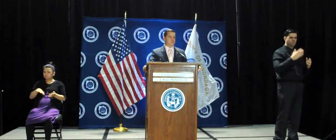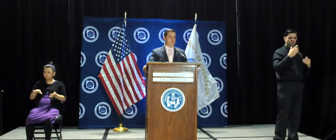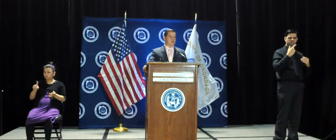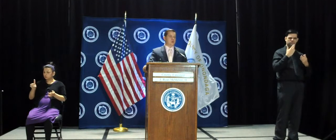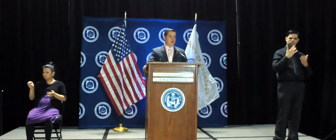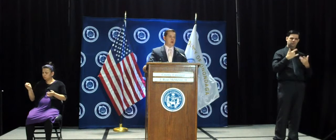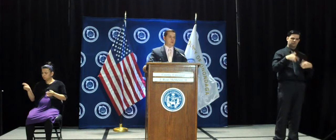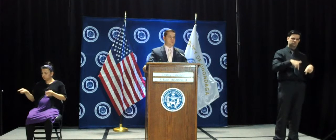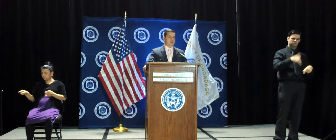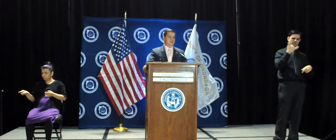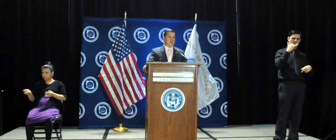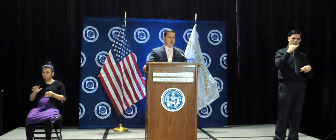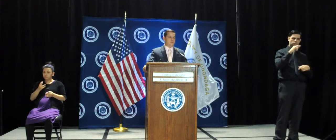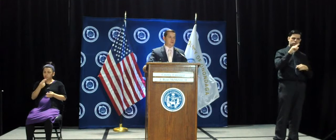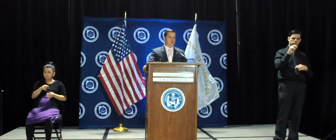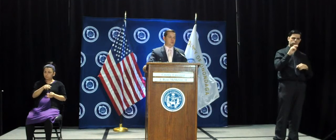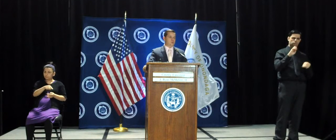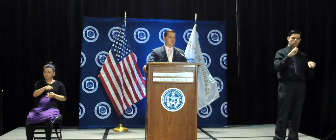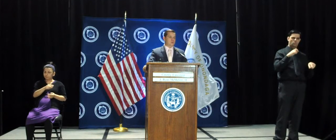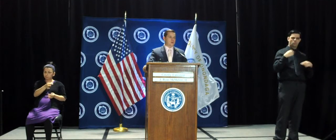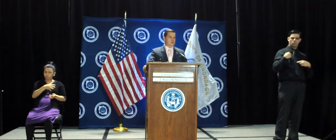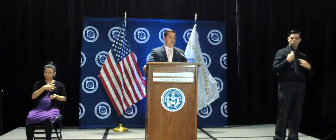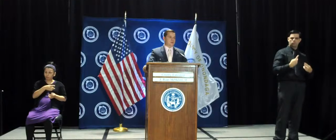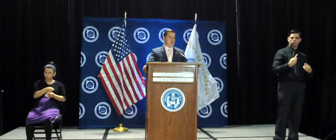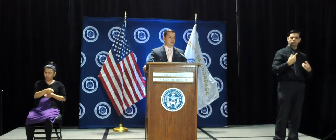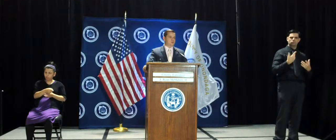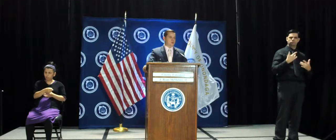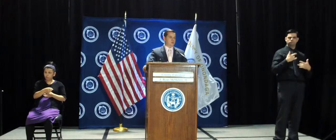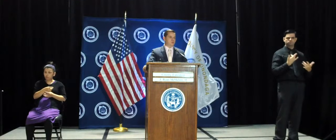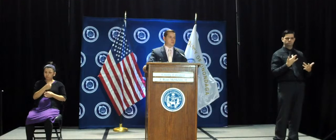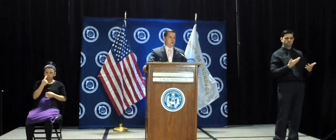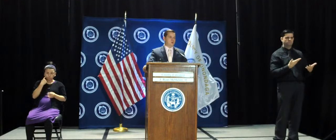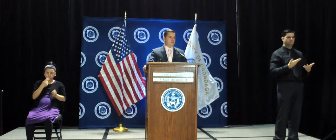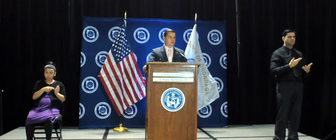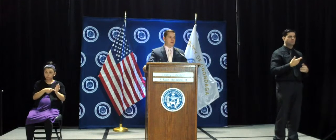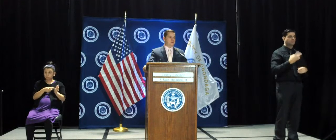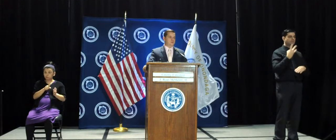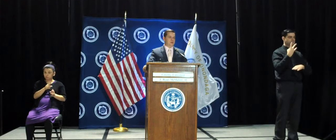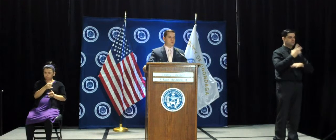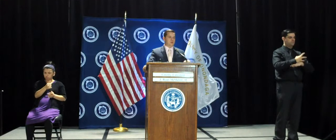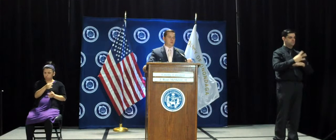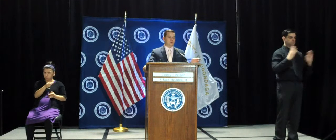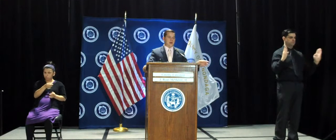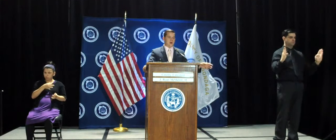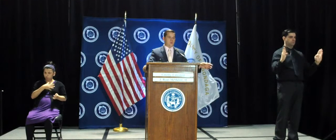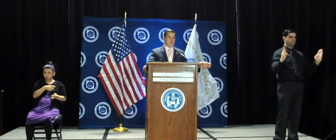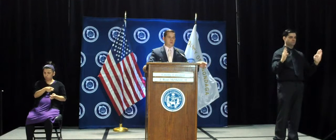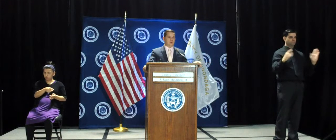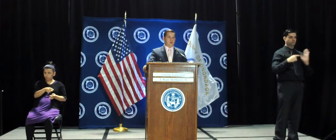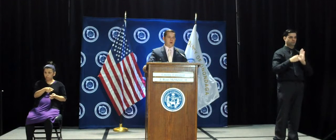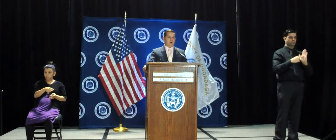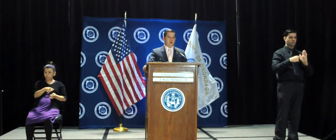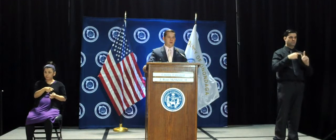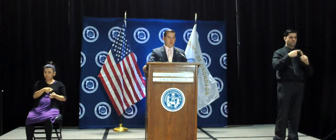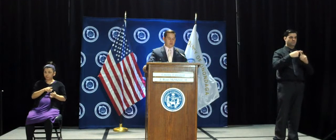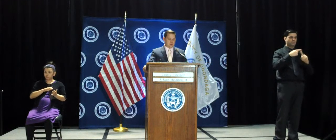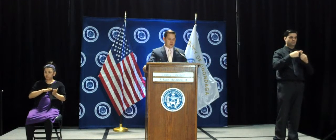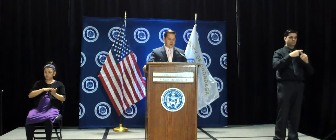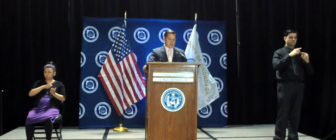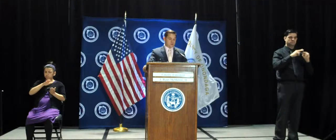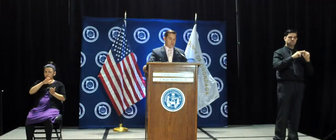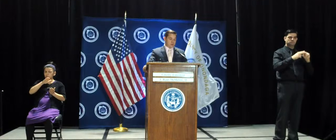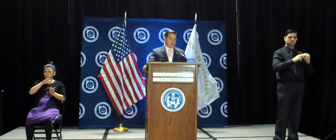yellow zones? The 7-day average shows that the yellow zones, the positive rates are going down.